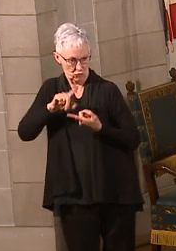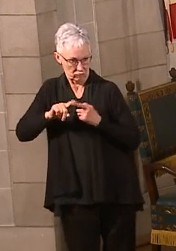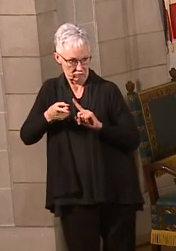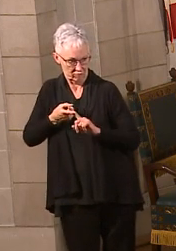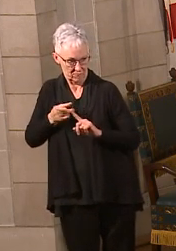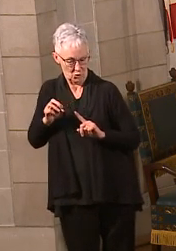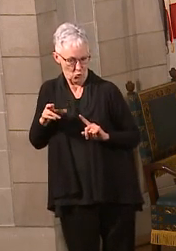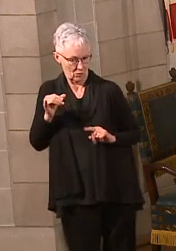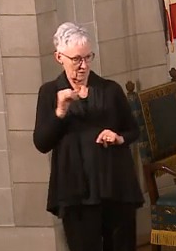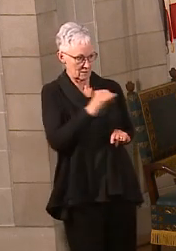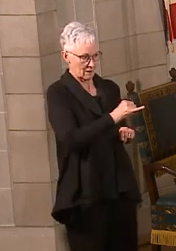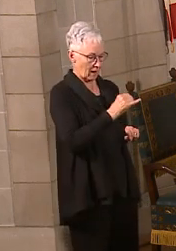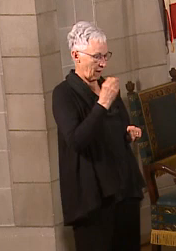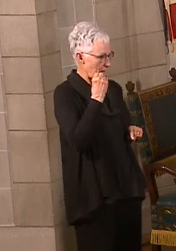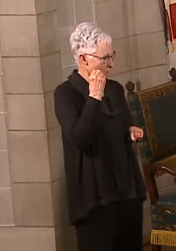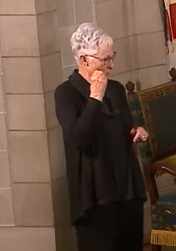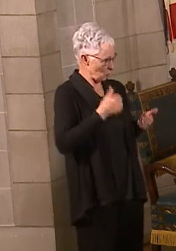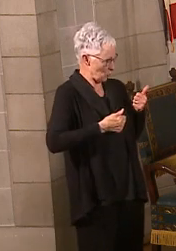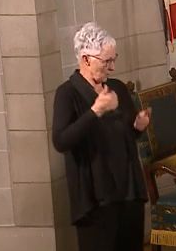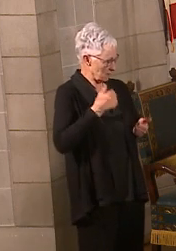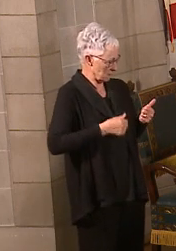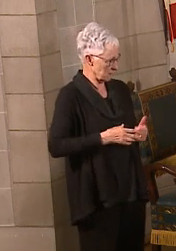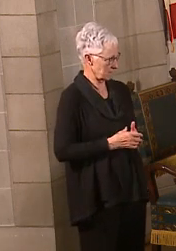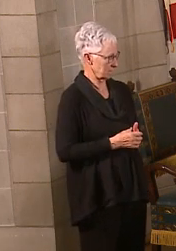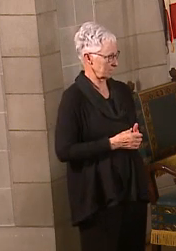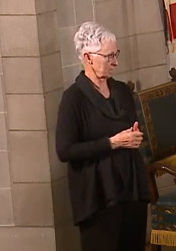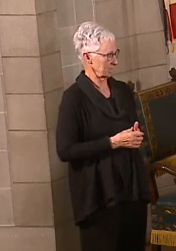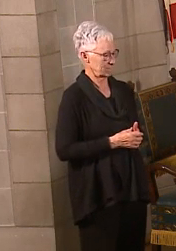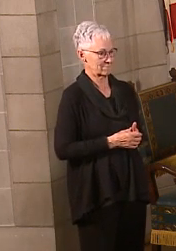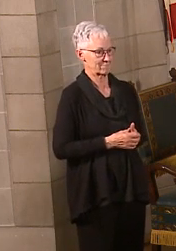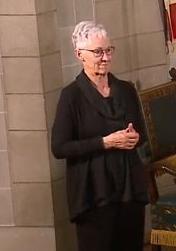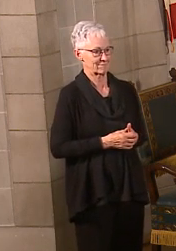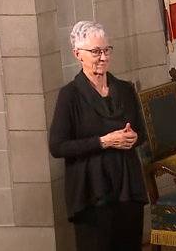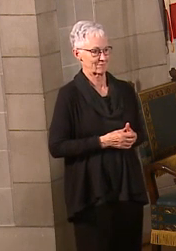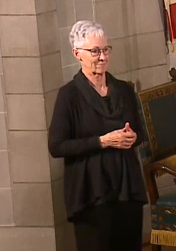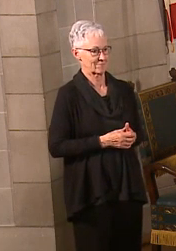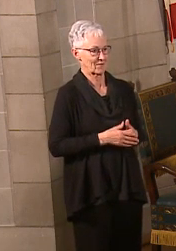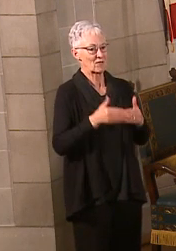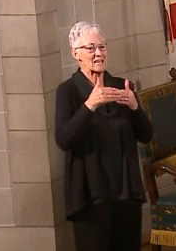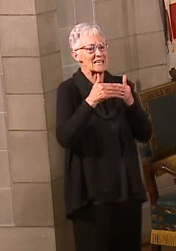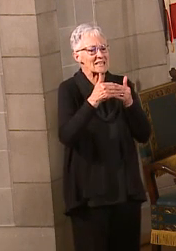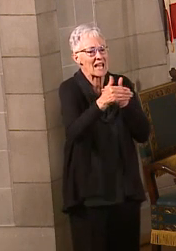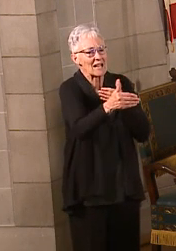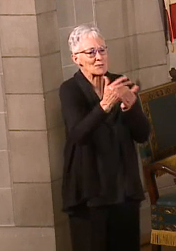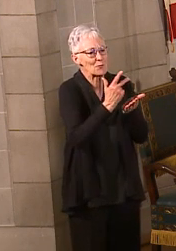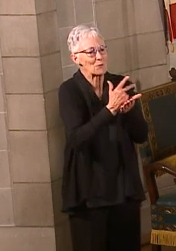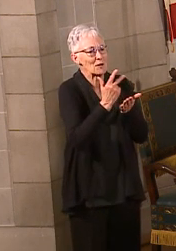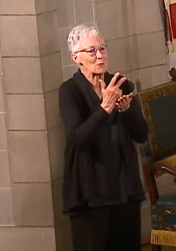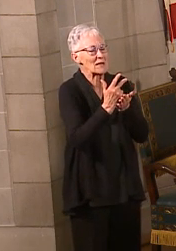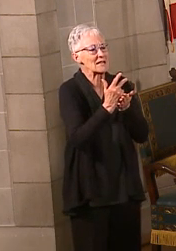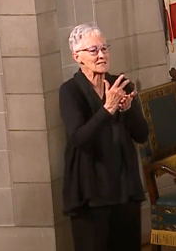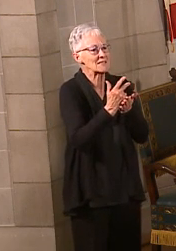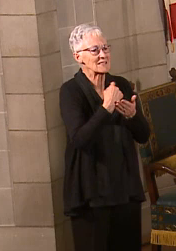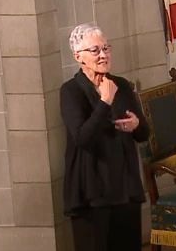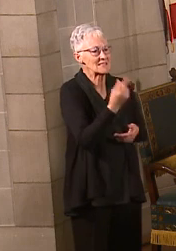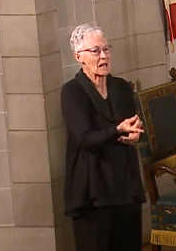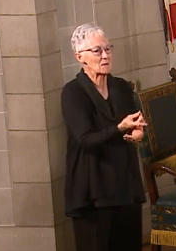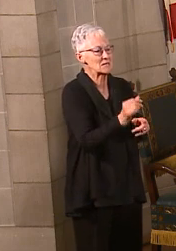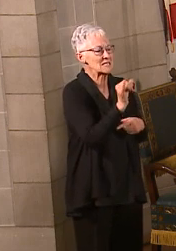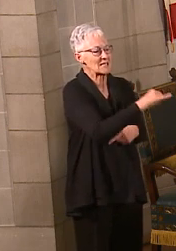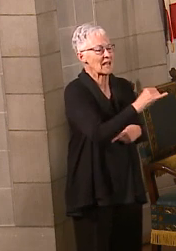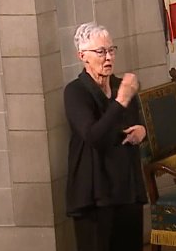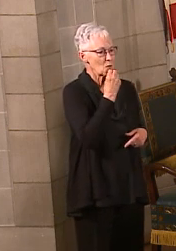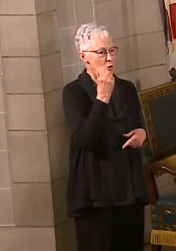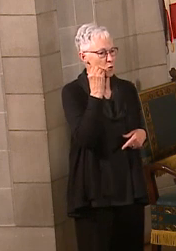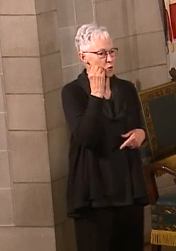That was Andrew's question. So for the next 3 weeks, we say, hey, just stay at home. Okay, so talk to her on the phone, use Skype,